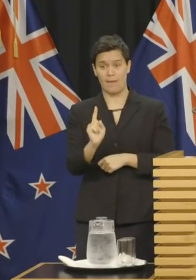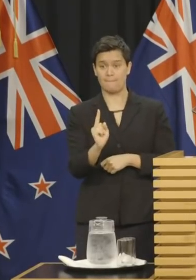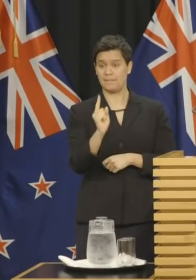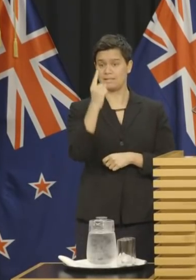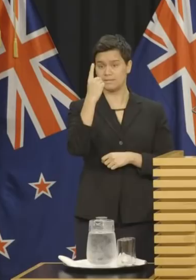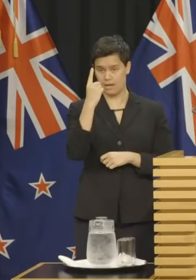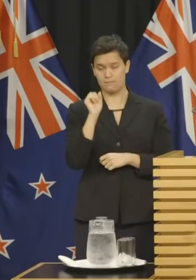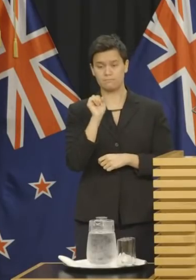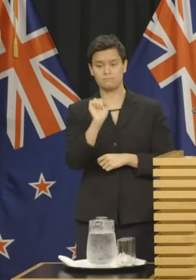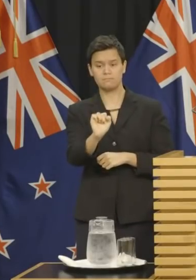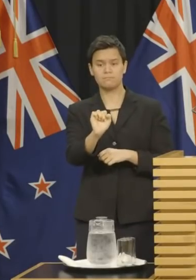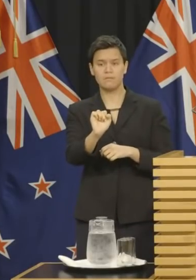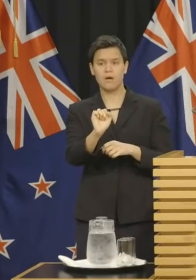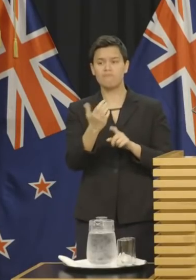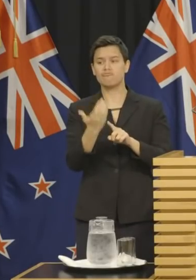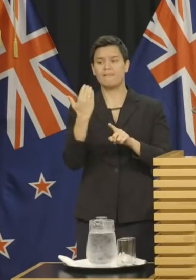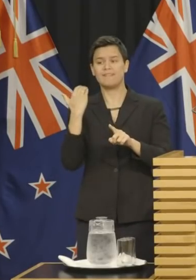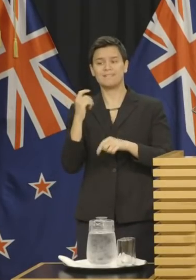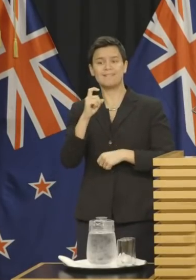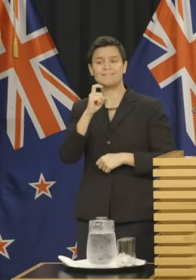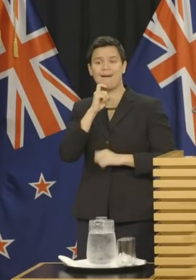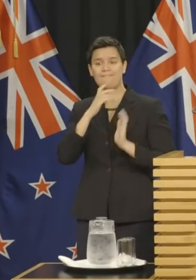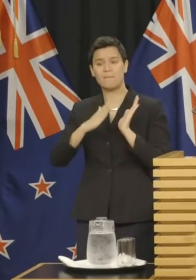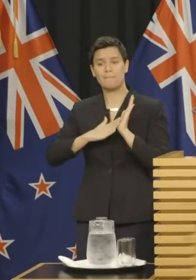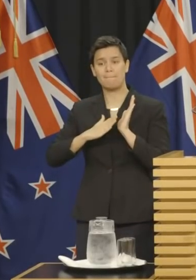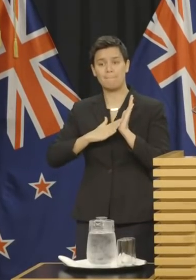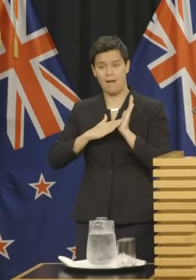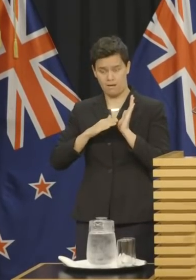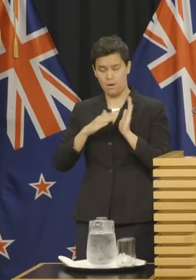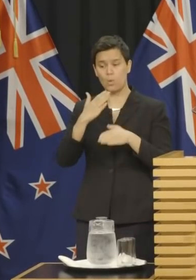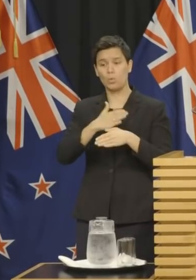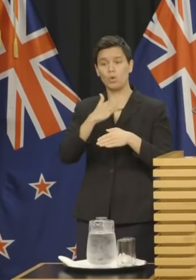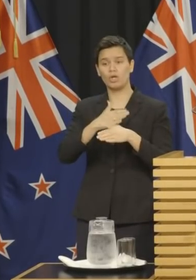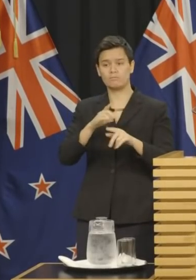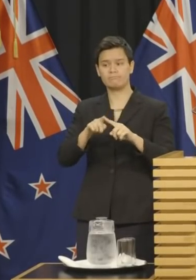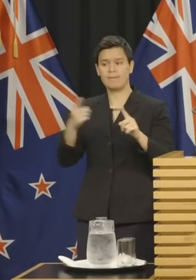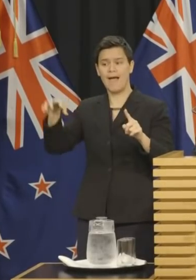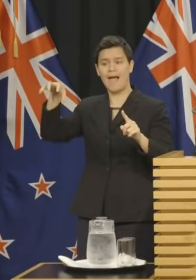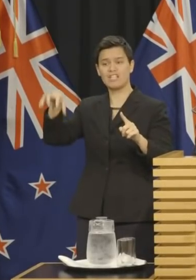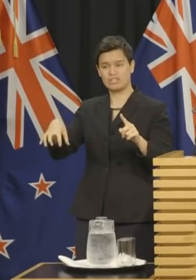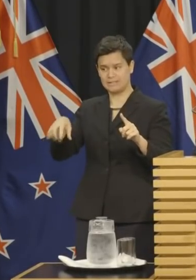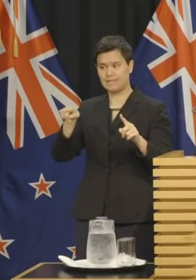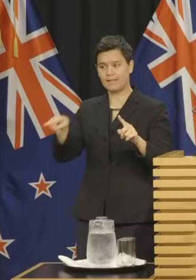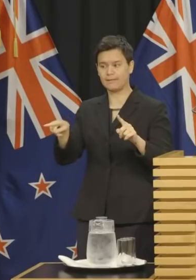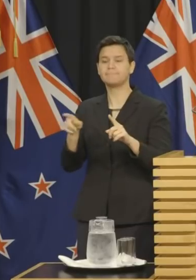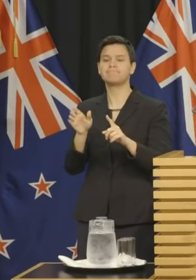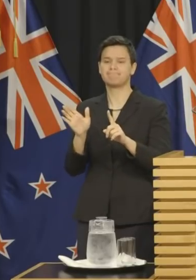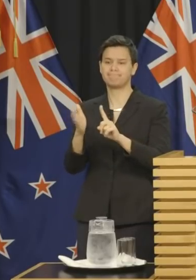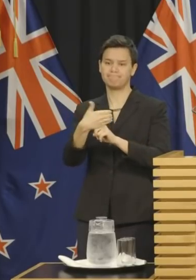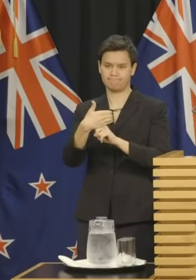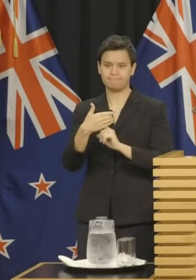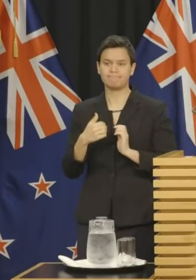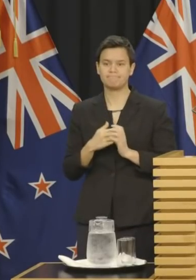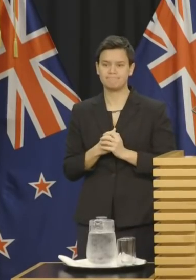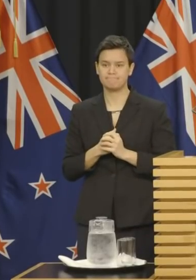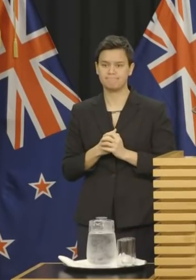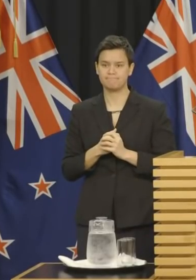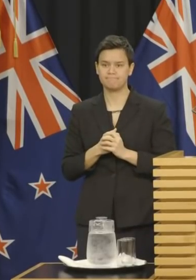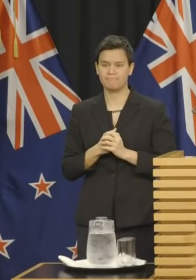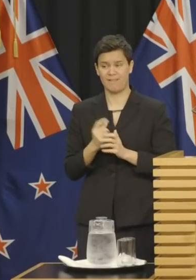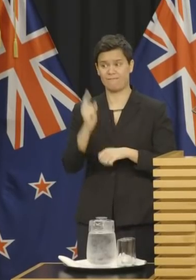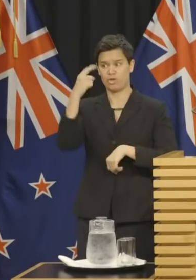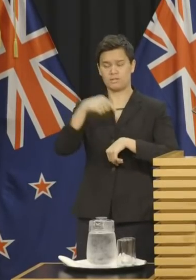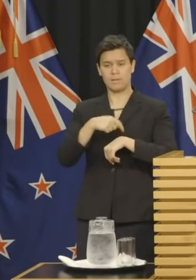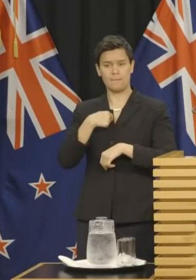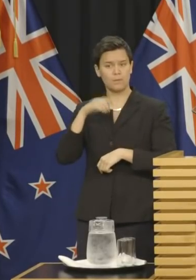former staffer who worked in one of his agencies. This was the first time that I had heard such